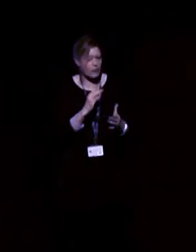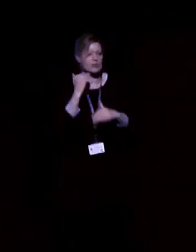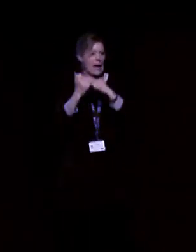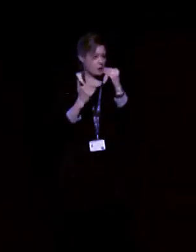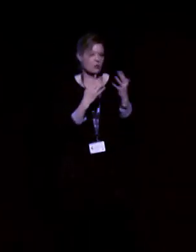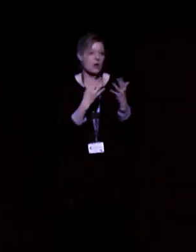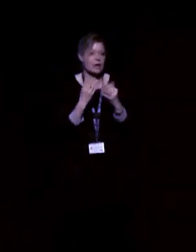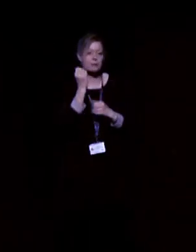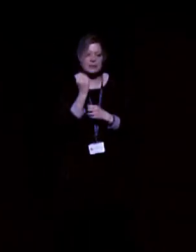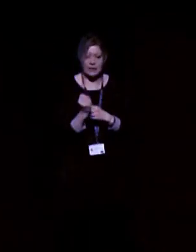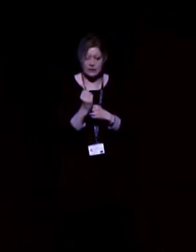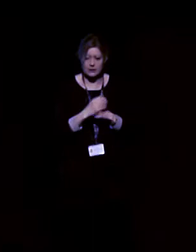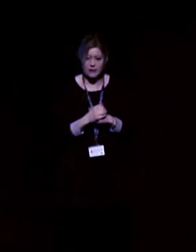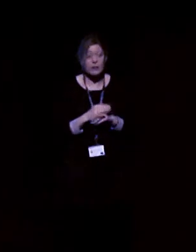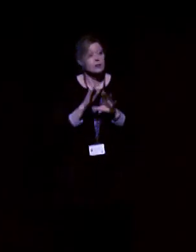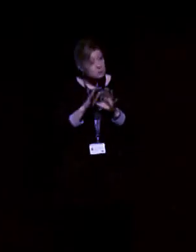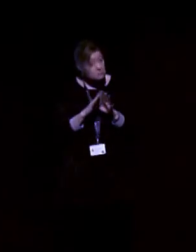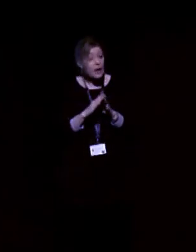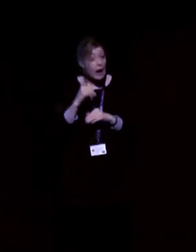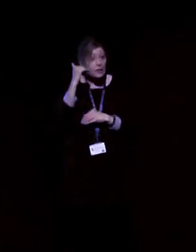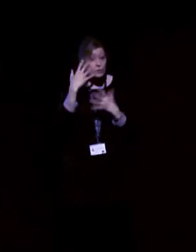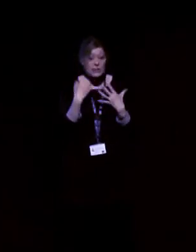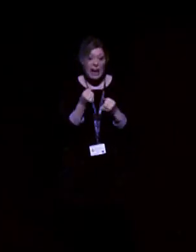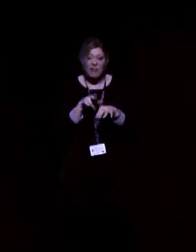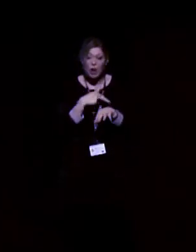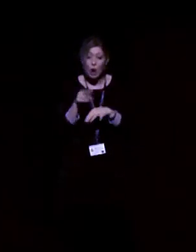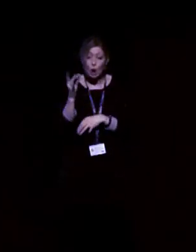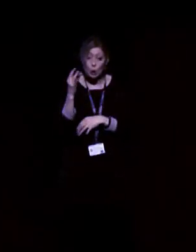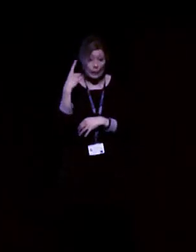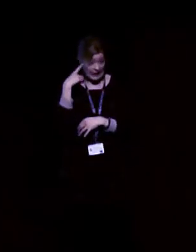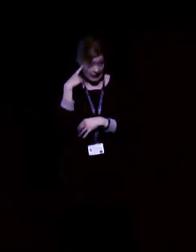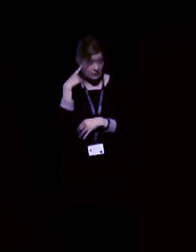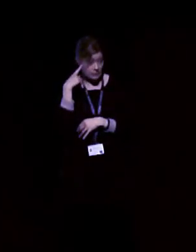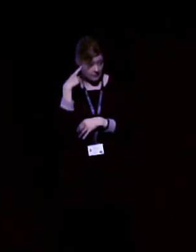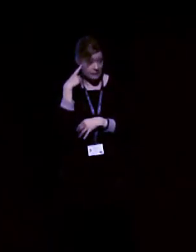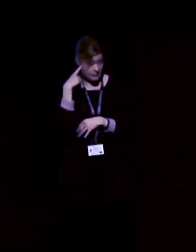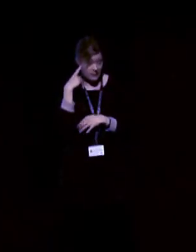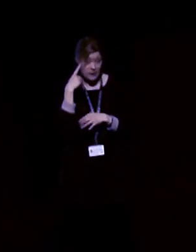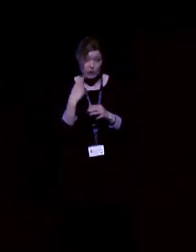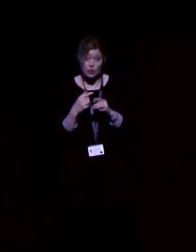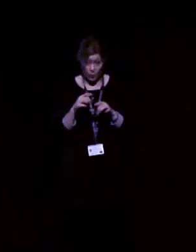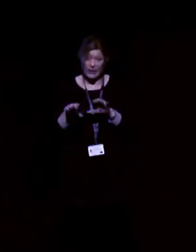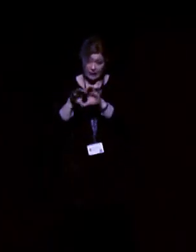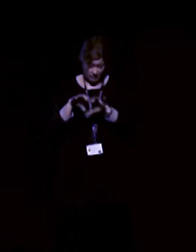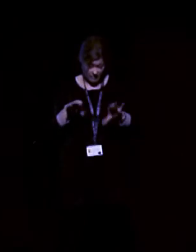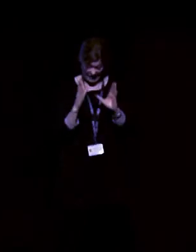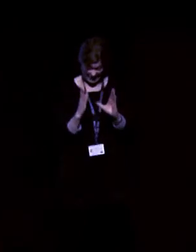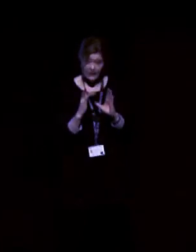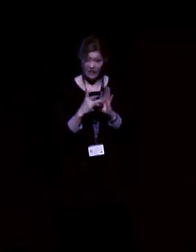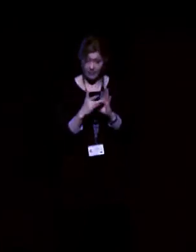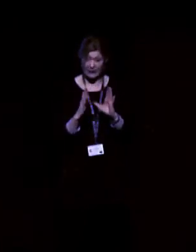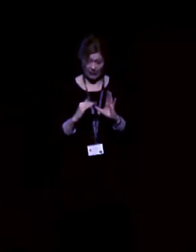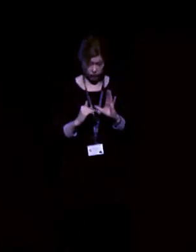for adults who have a glue ear, or a middle ear effusion, again because of